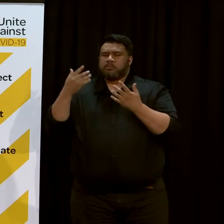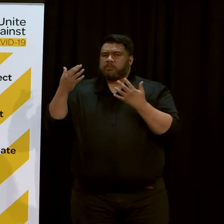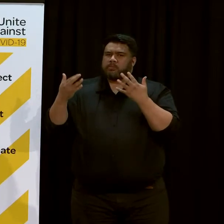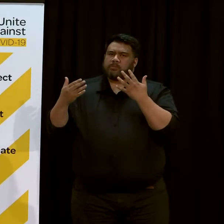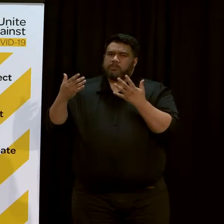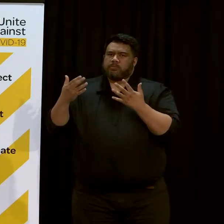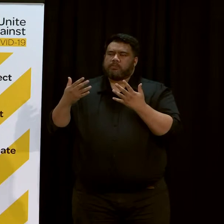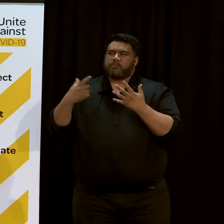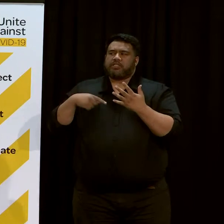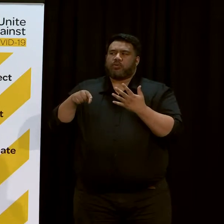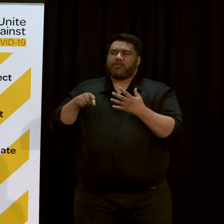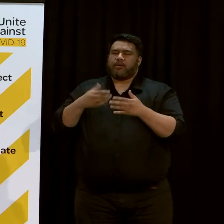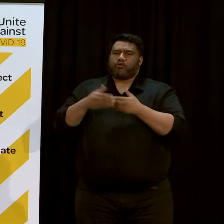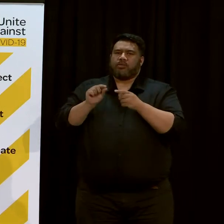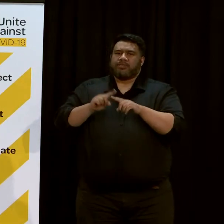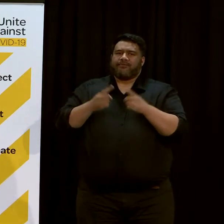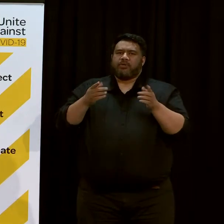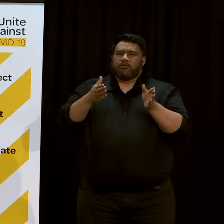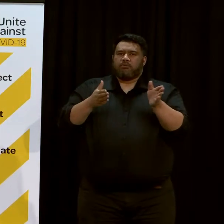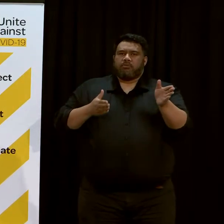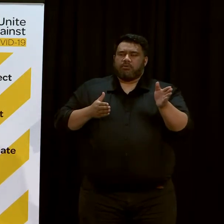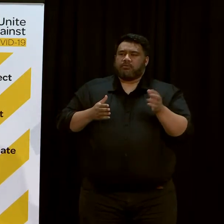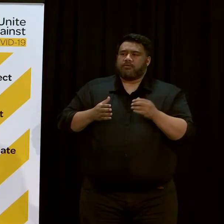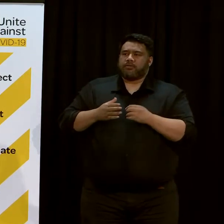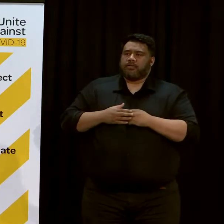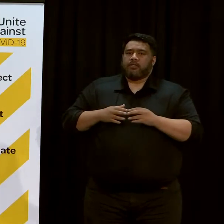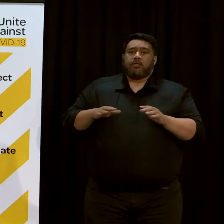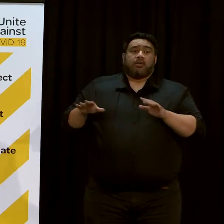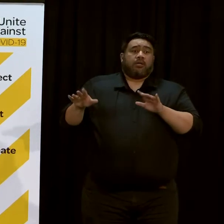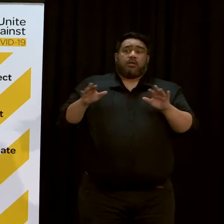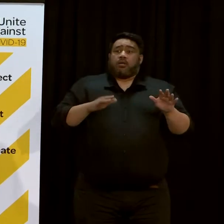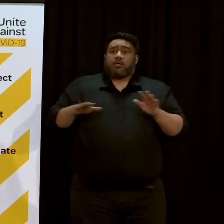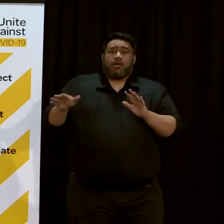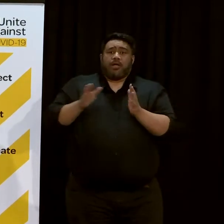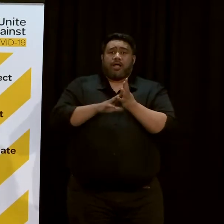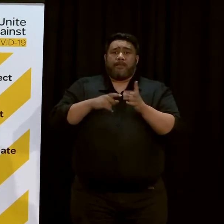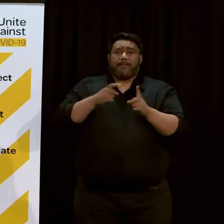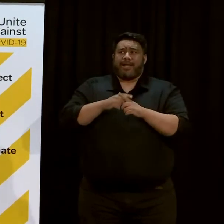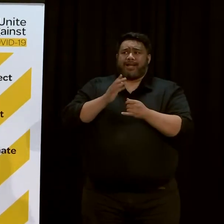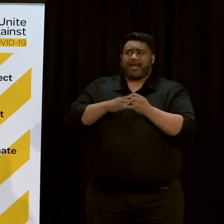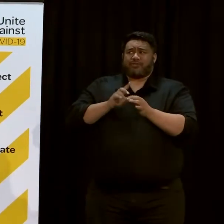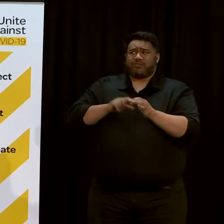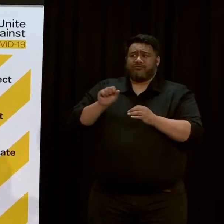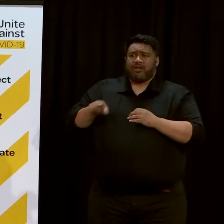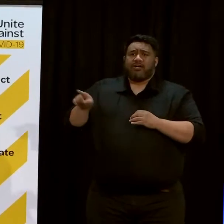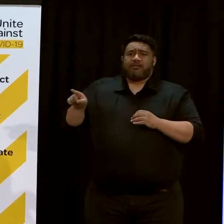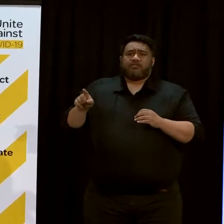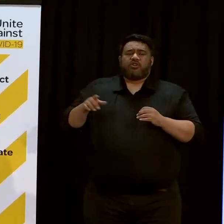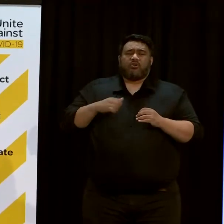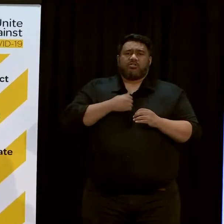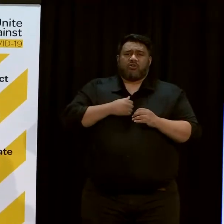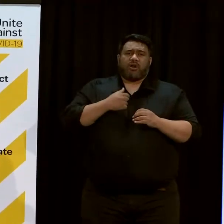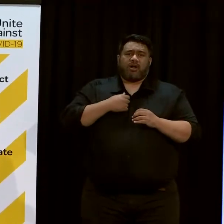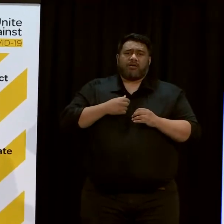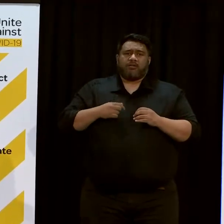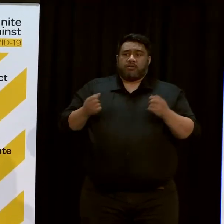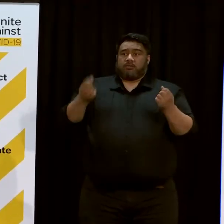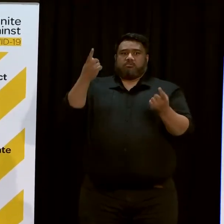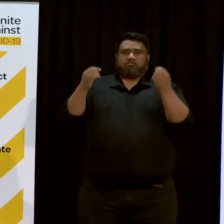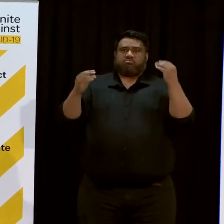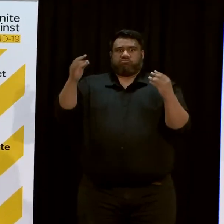was the difference in that process there. Okay, I feel like I believe that I called Mark the last question, so I'm going to... Vaccine